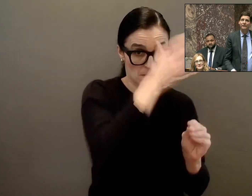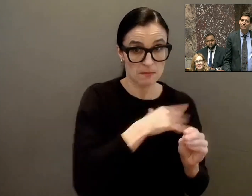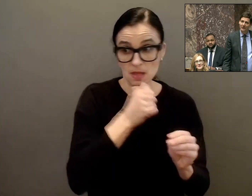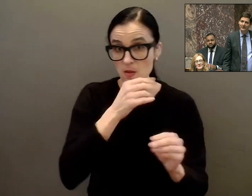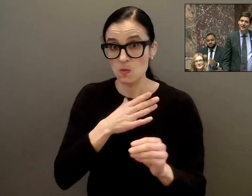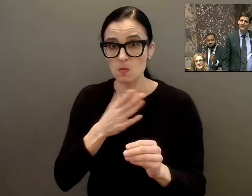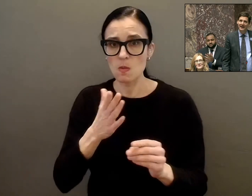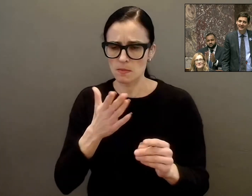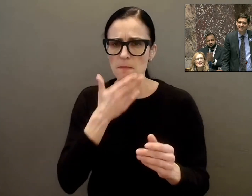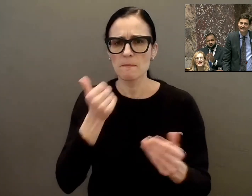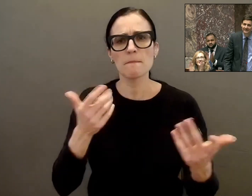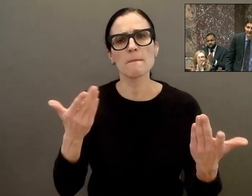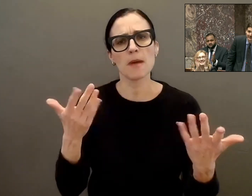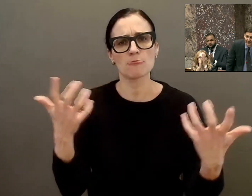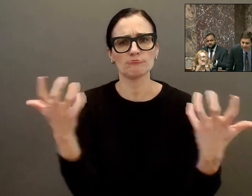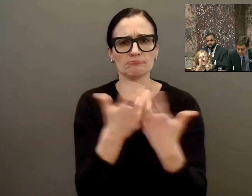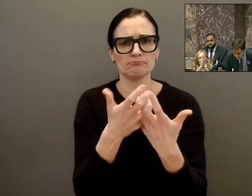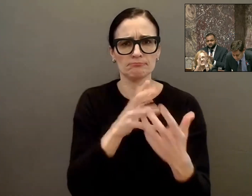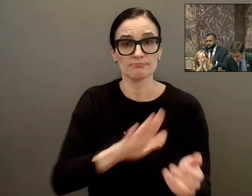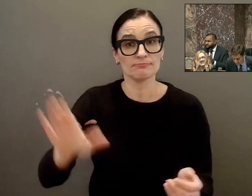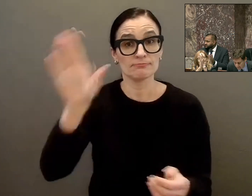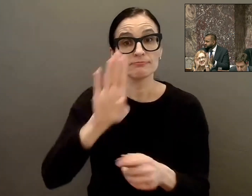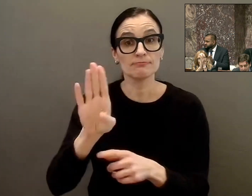Sue feel very welcome to come back.